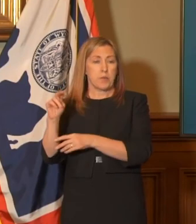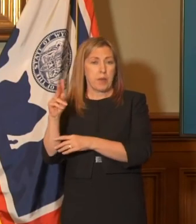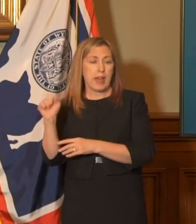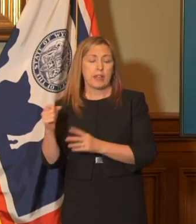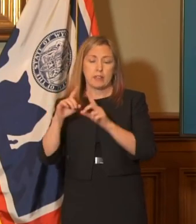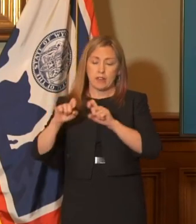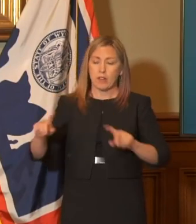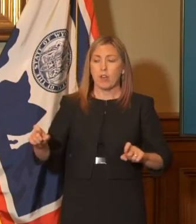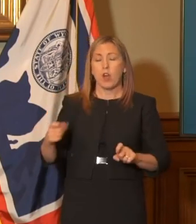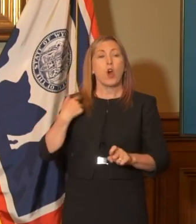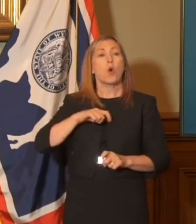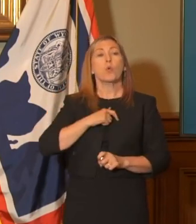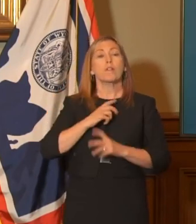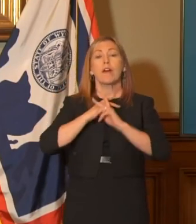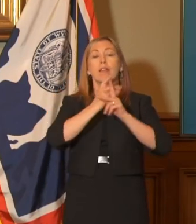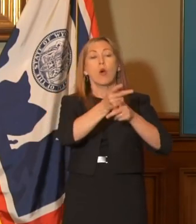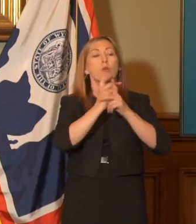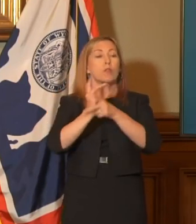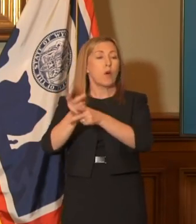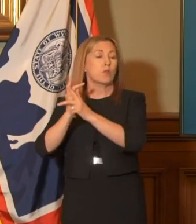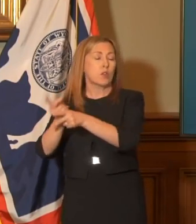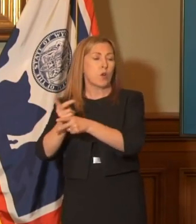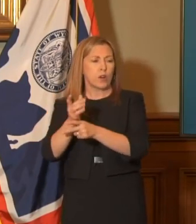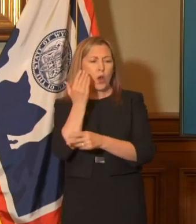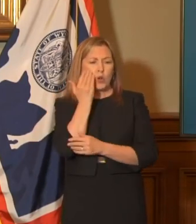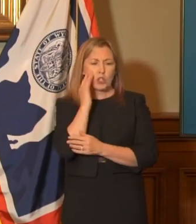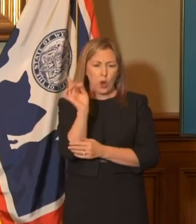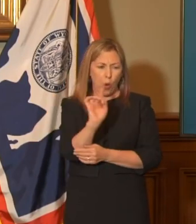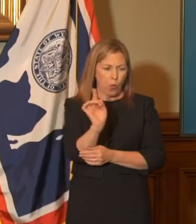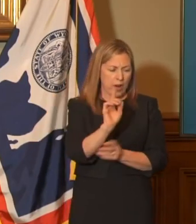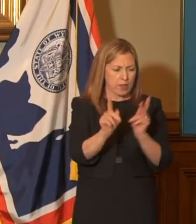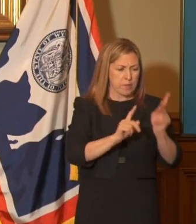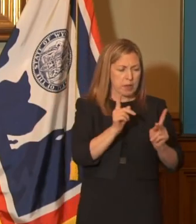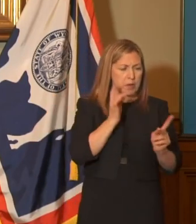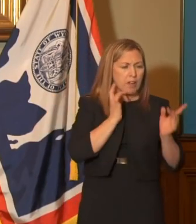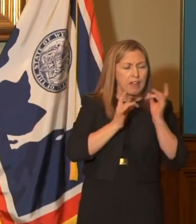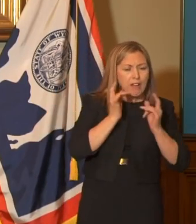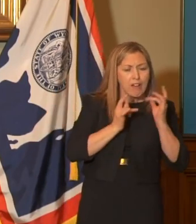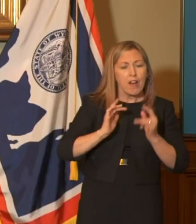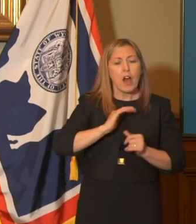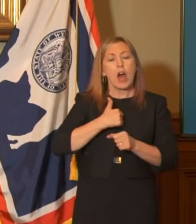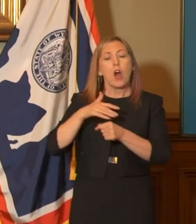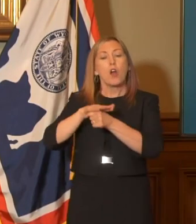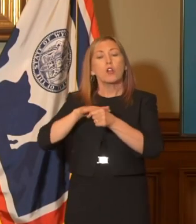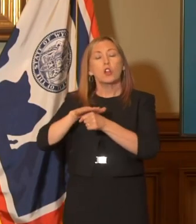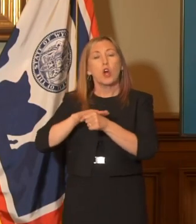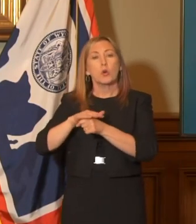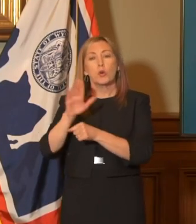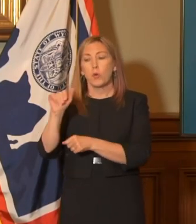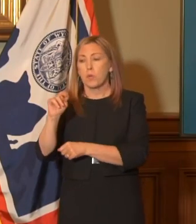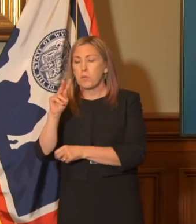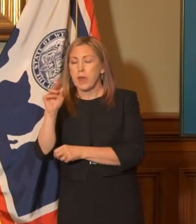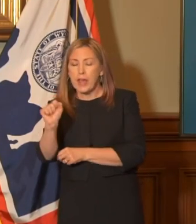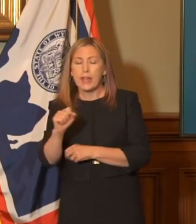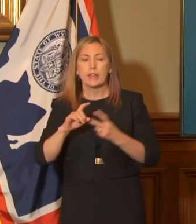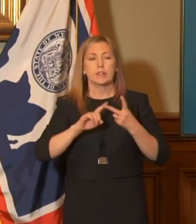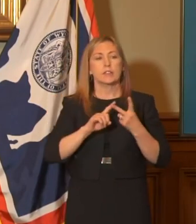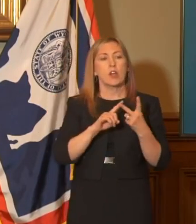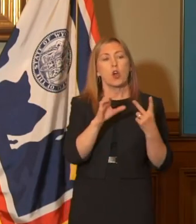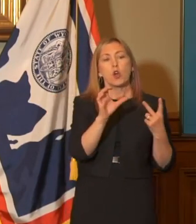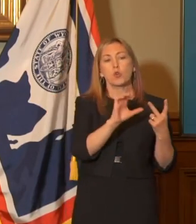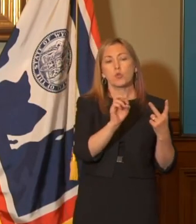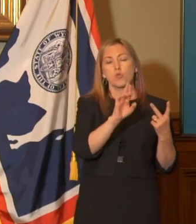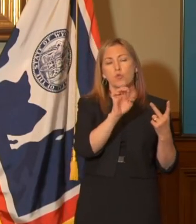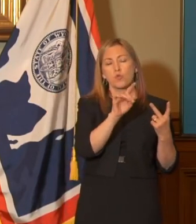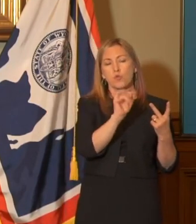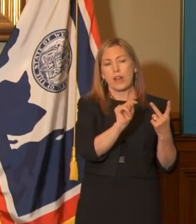gotten as many loans out the door, where the gaps are. Our local bankers, our local credit union, all